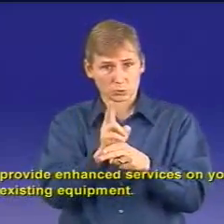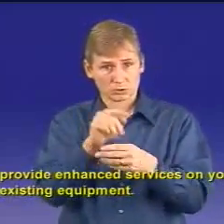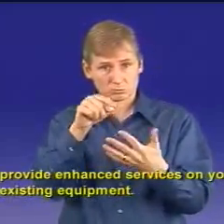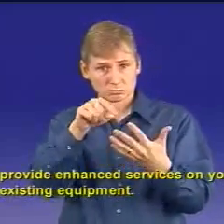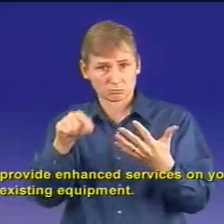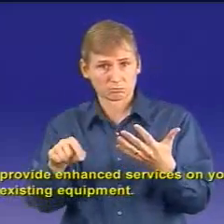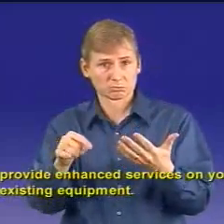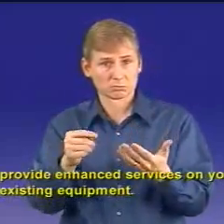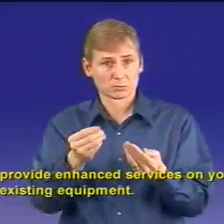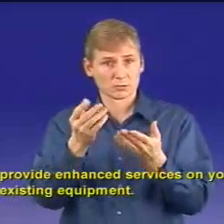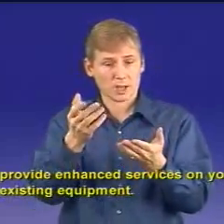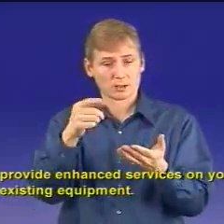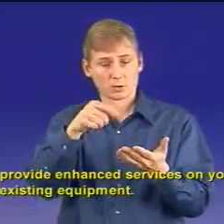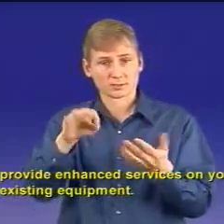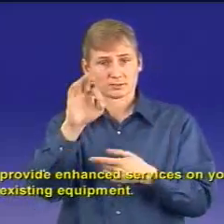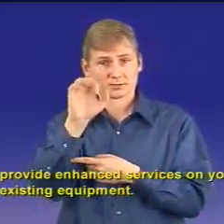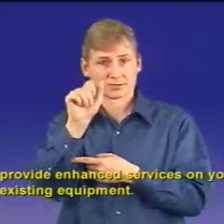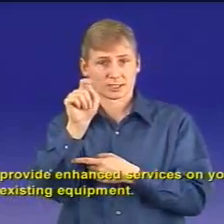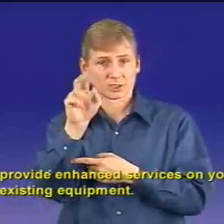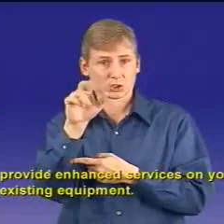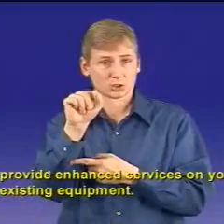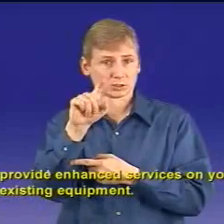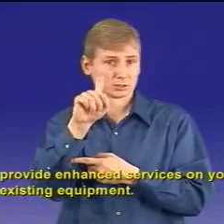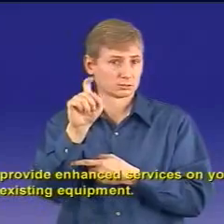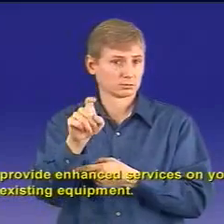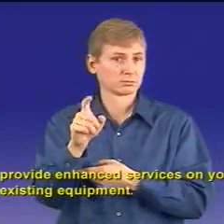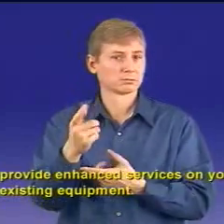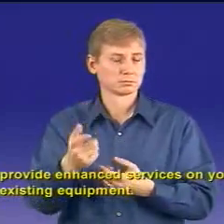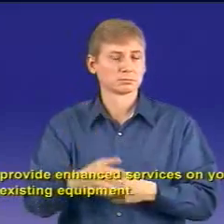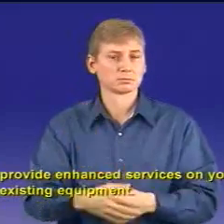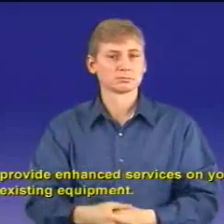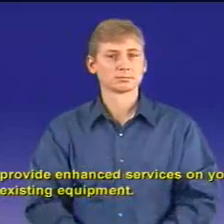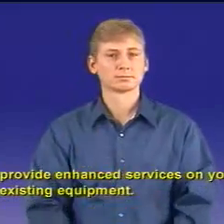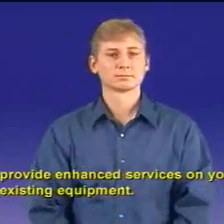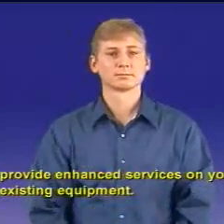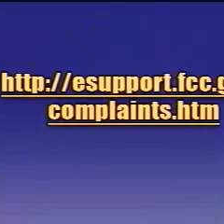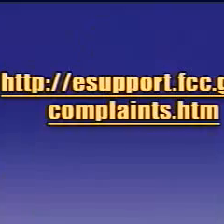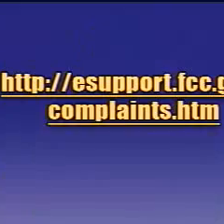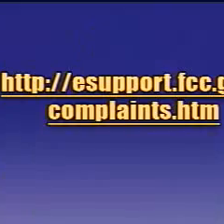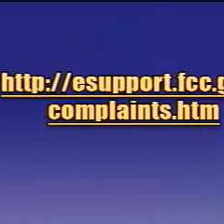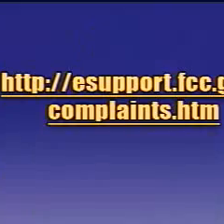provider can provide enhanced services on your existing equipment.